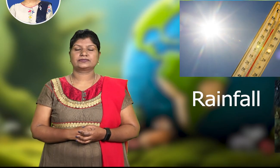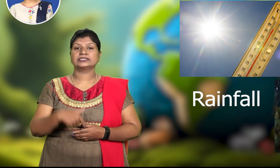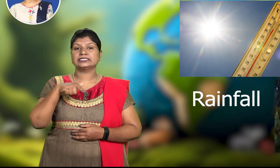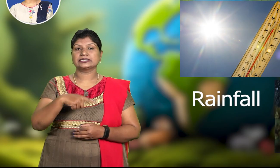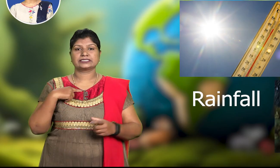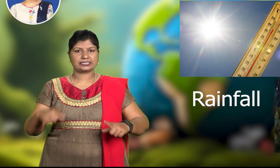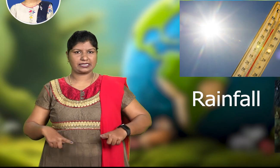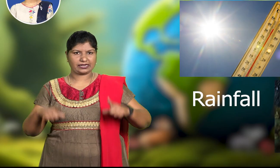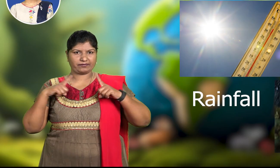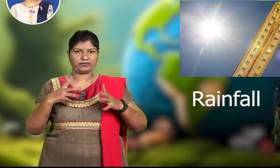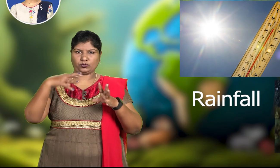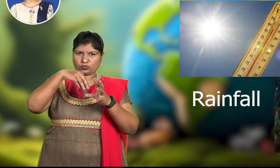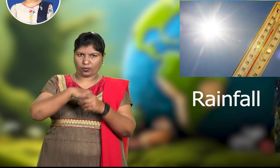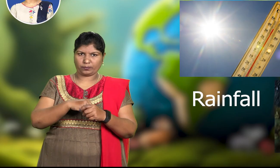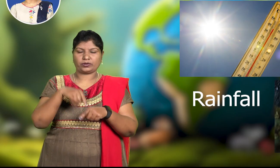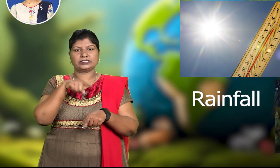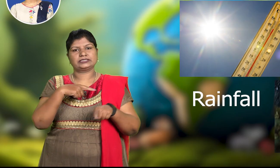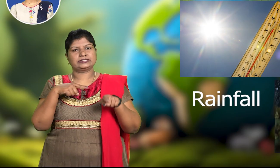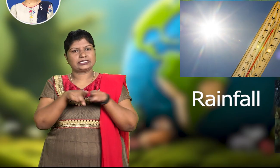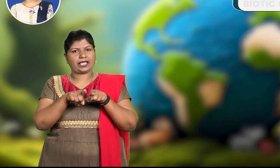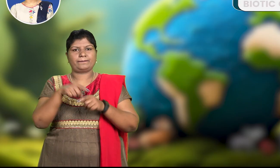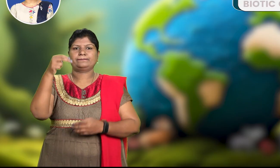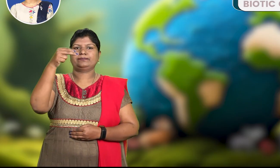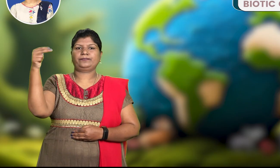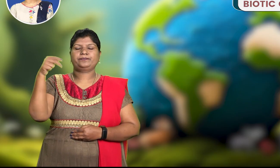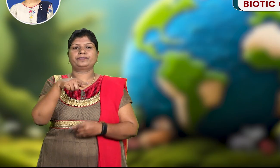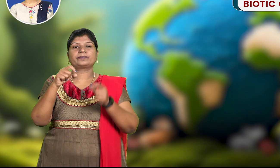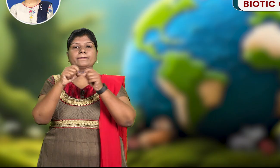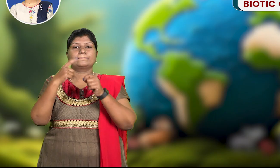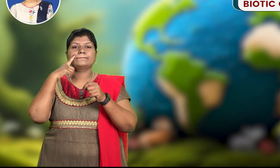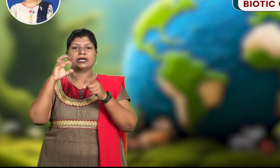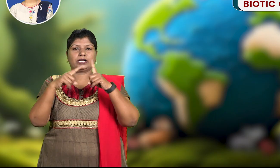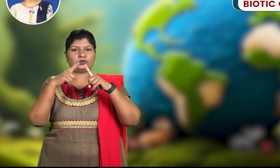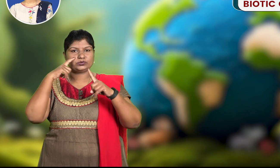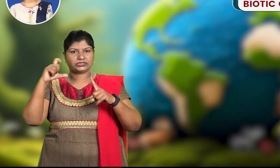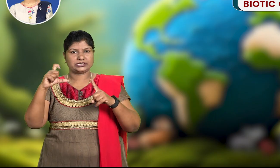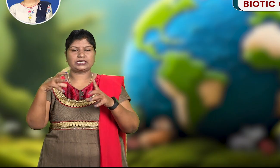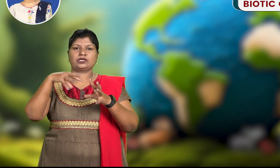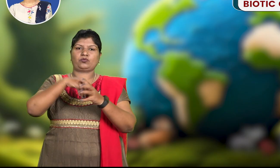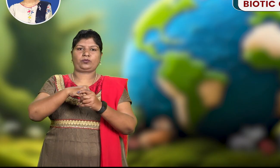The living components are also called biotic components.